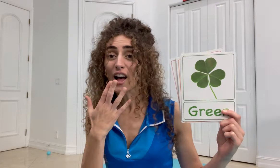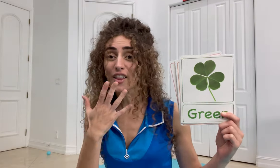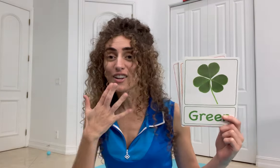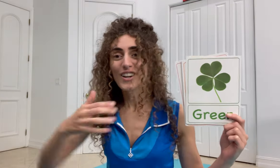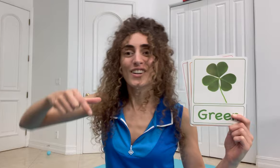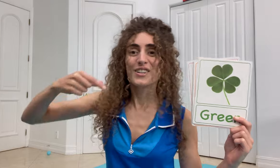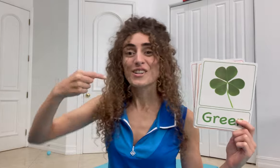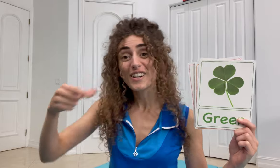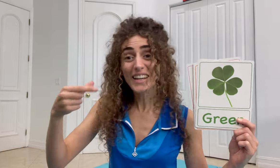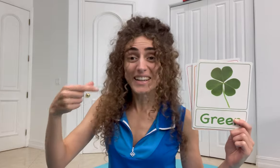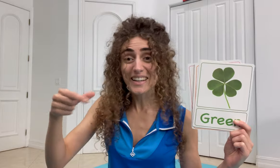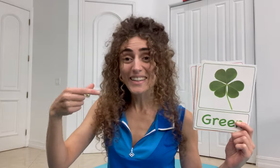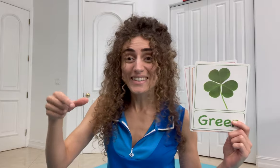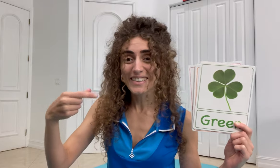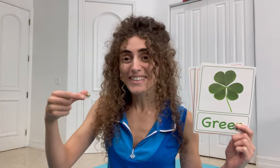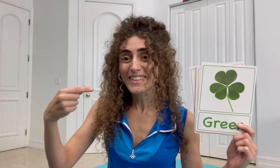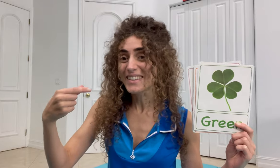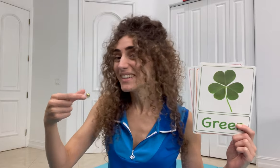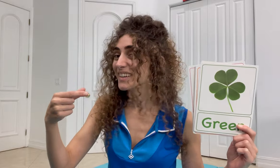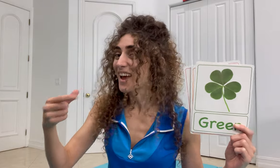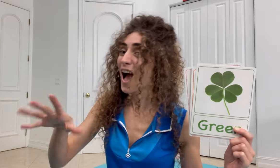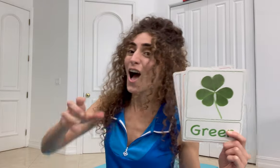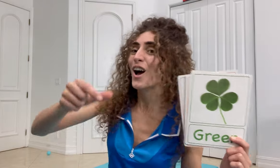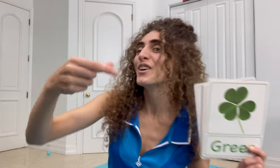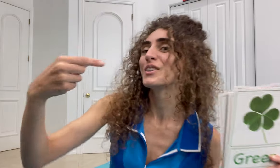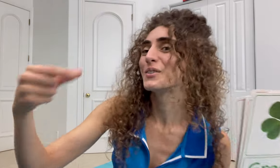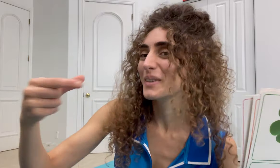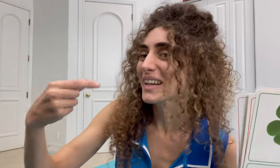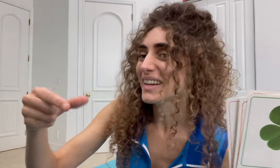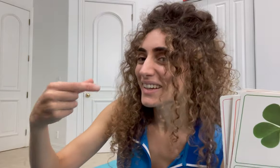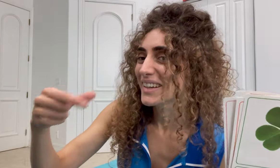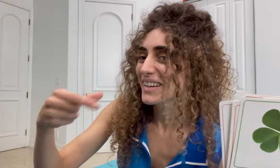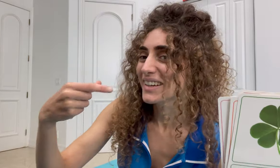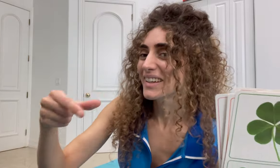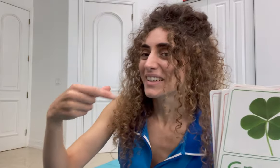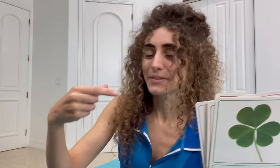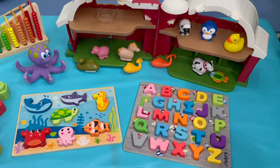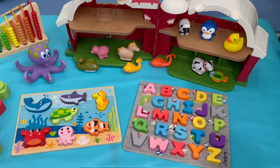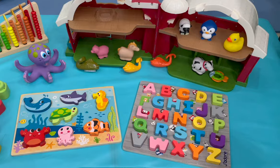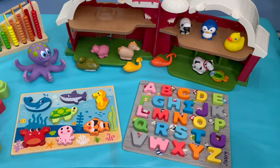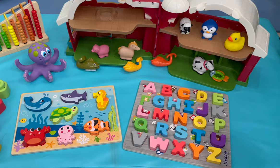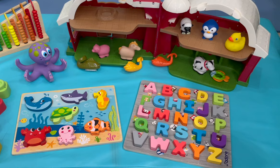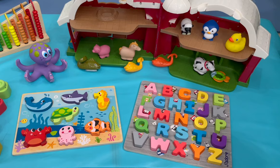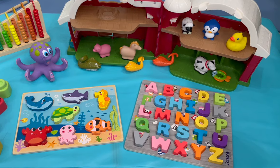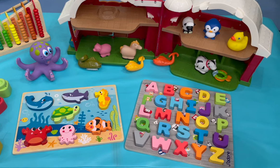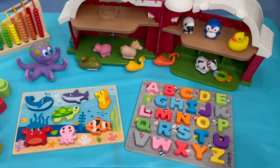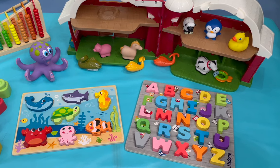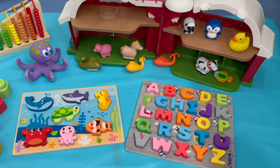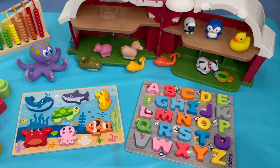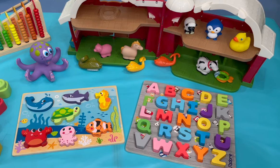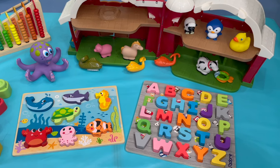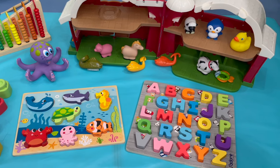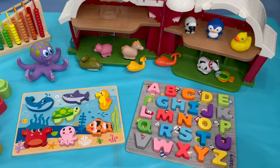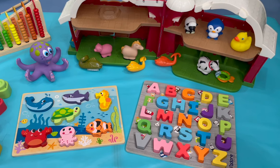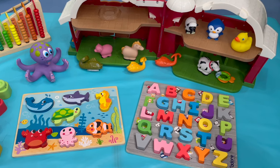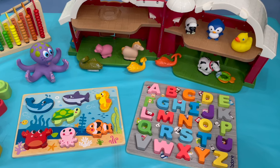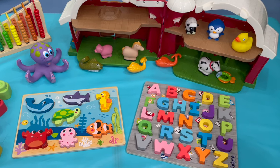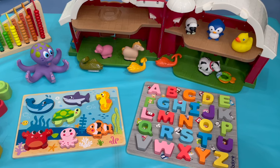Color green. Green. Okay, what do you see here that's